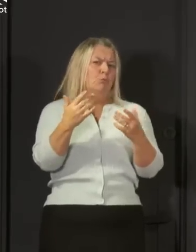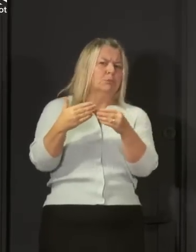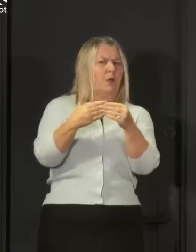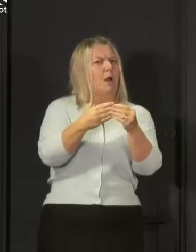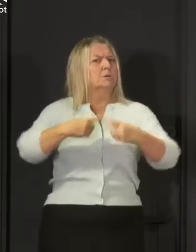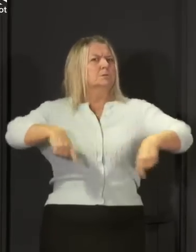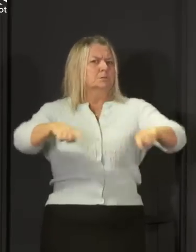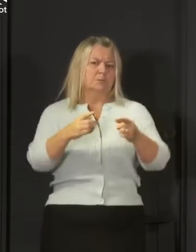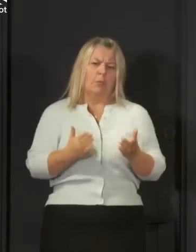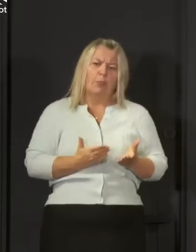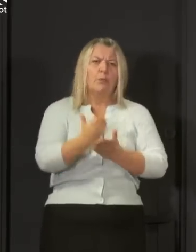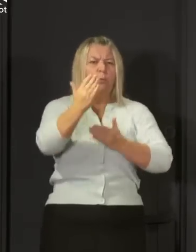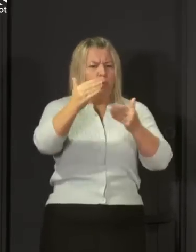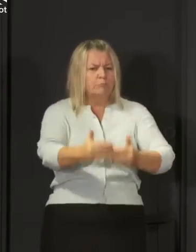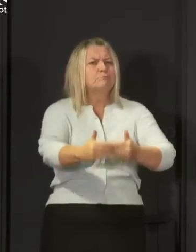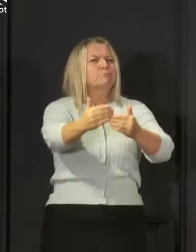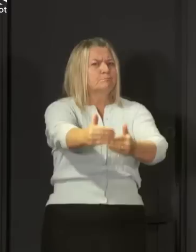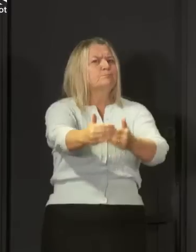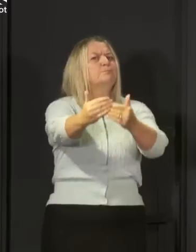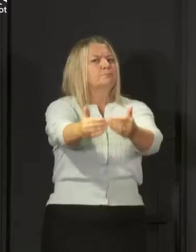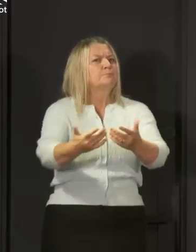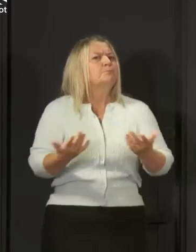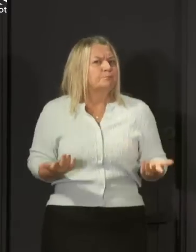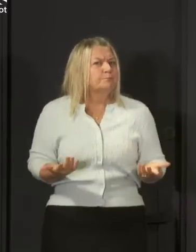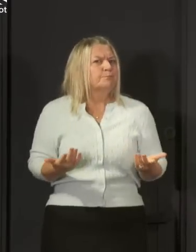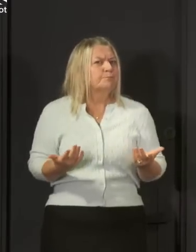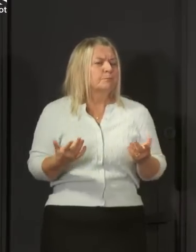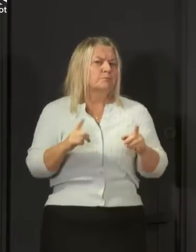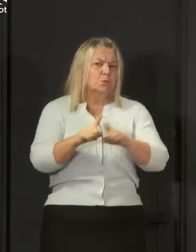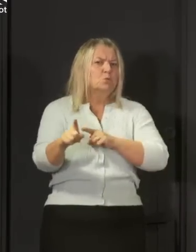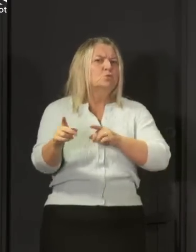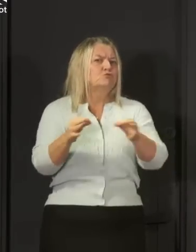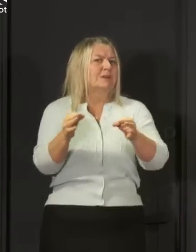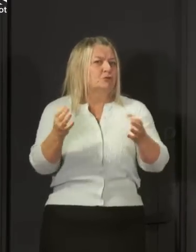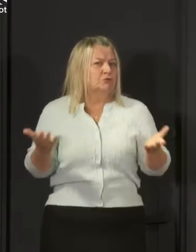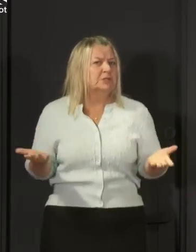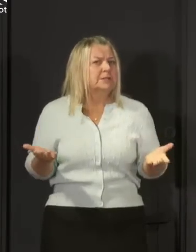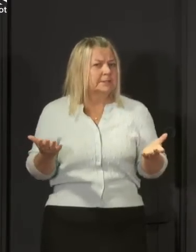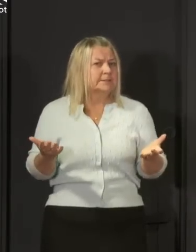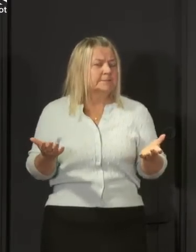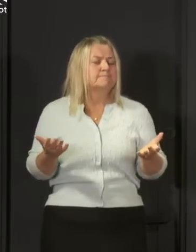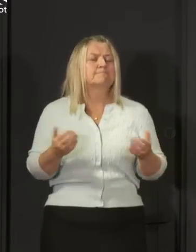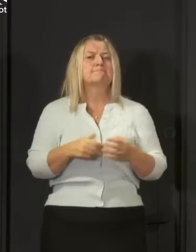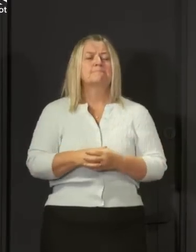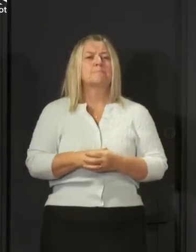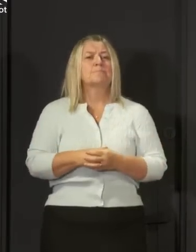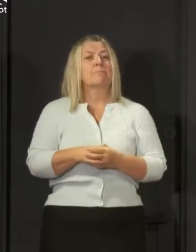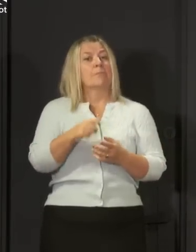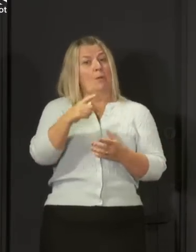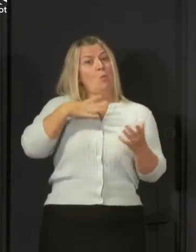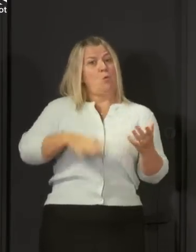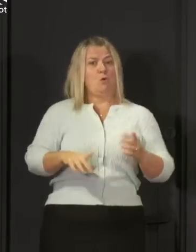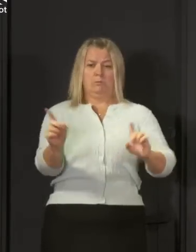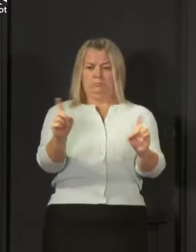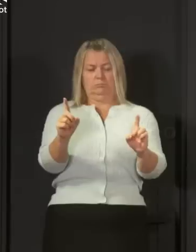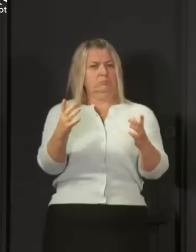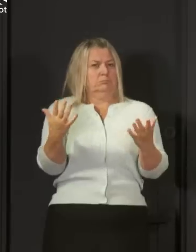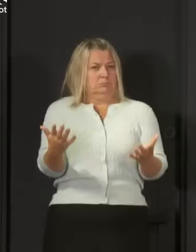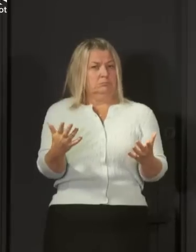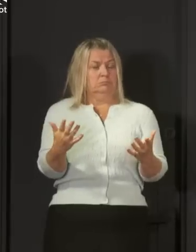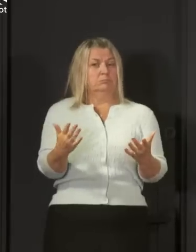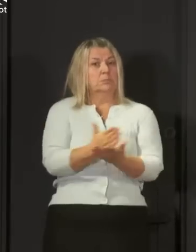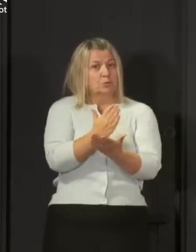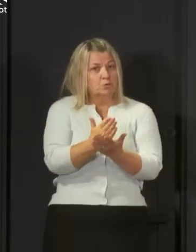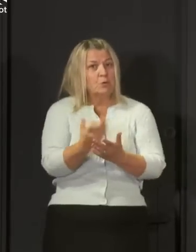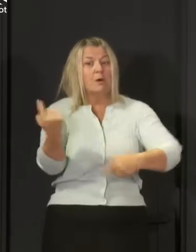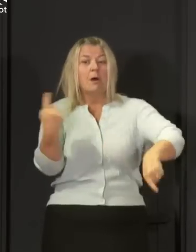but it's by no means the only step we'll be taking over the next couple of weeks. What we want to do is ensure that